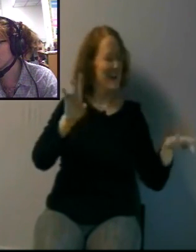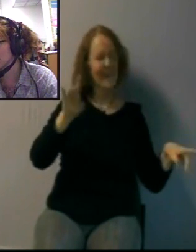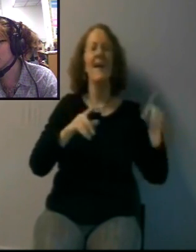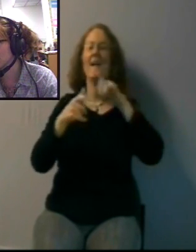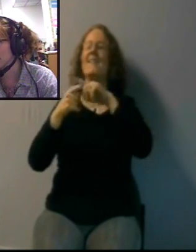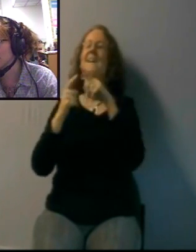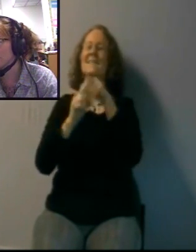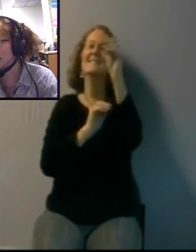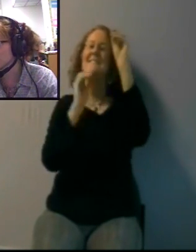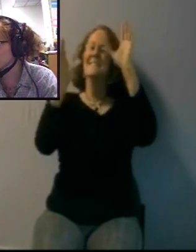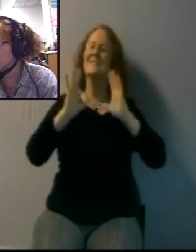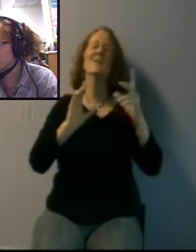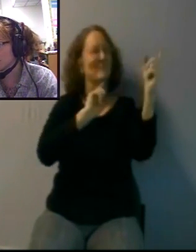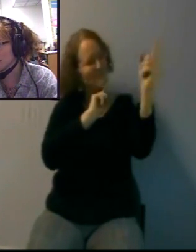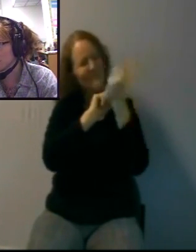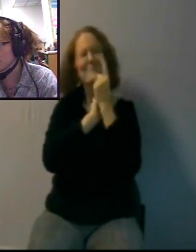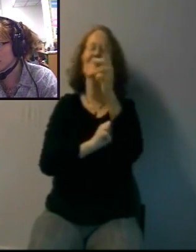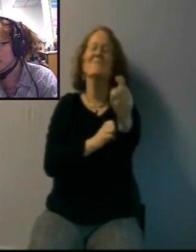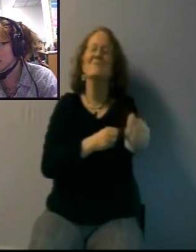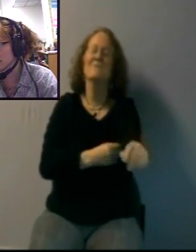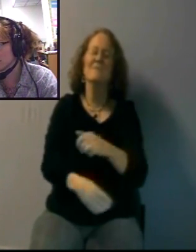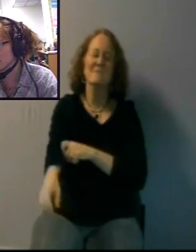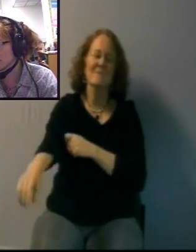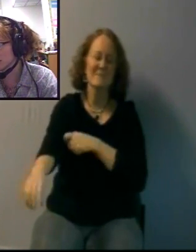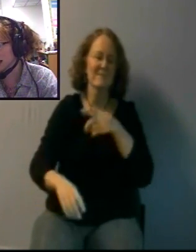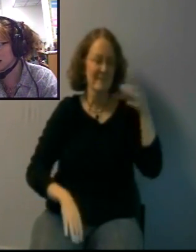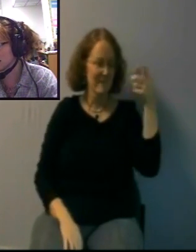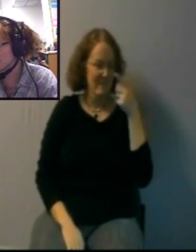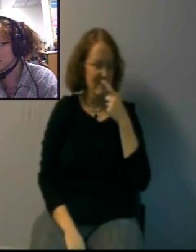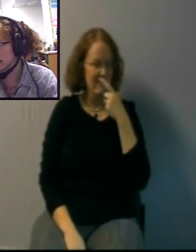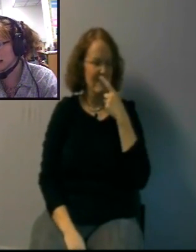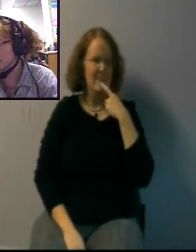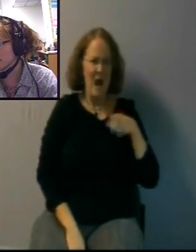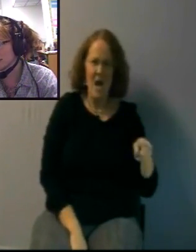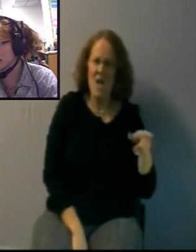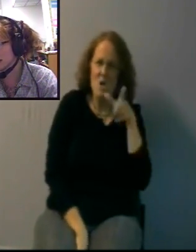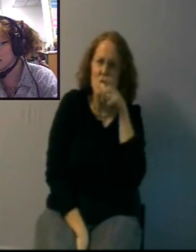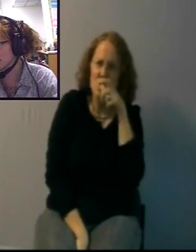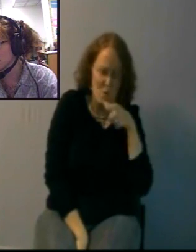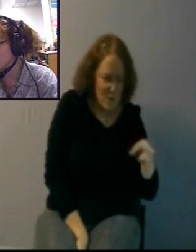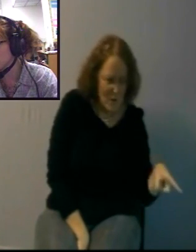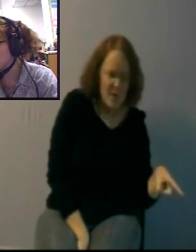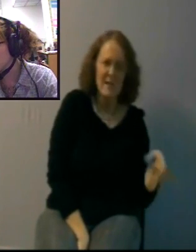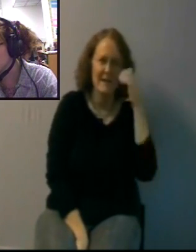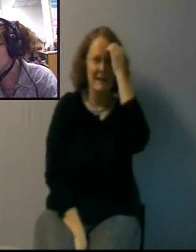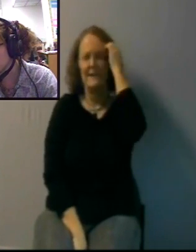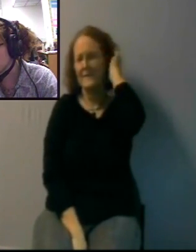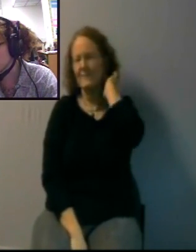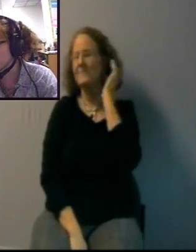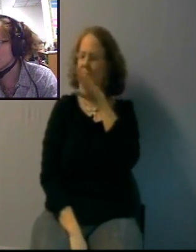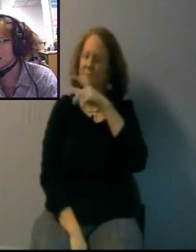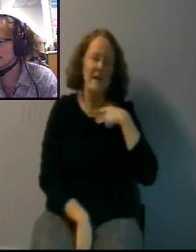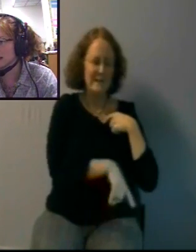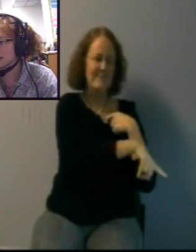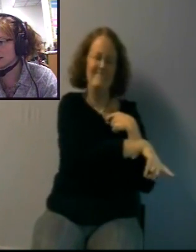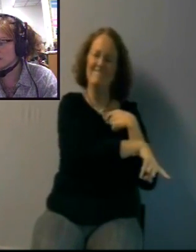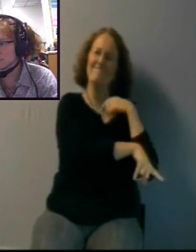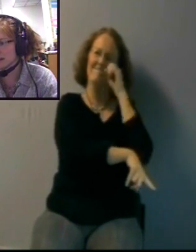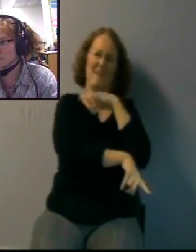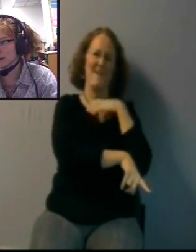and I saw one of my former teachers, and we were chatting and everything, and she was like, "Oh, who is this?" And I said, "Yeah, this is my